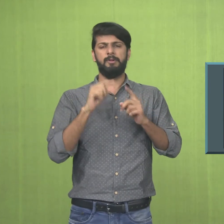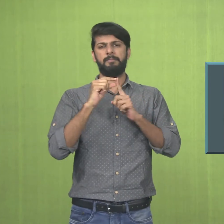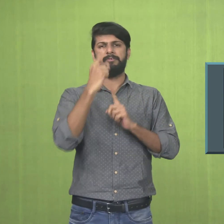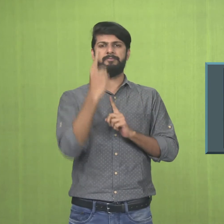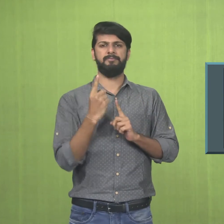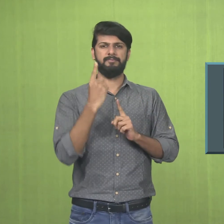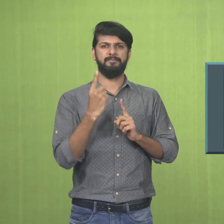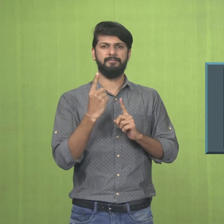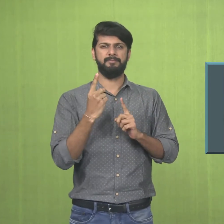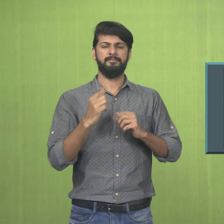Part 1.